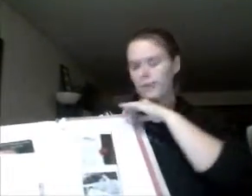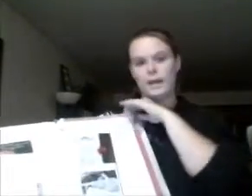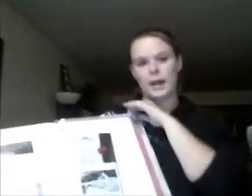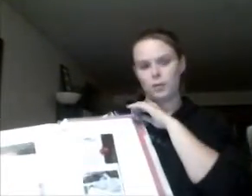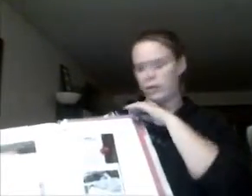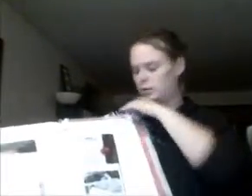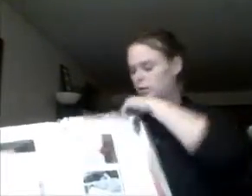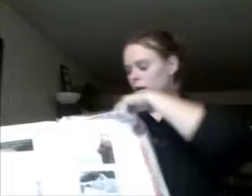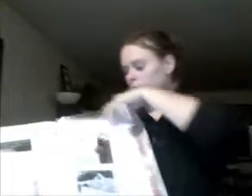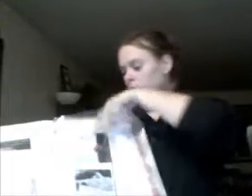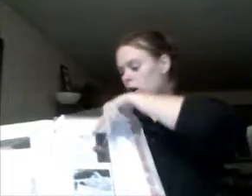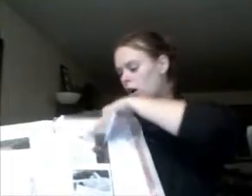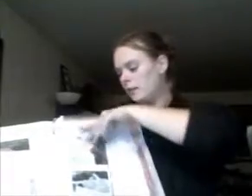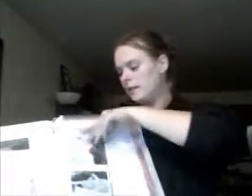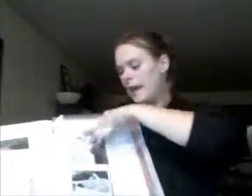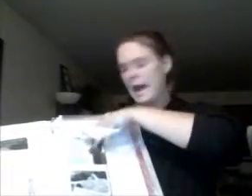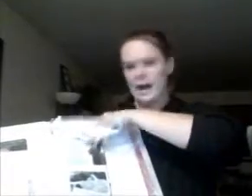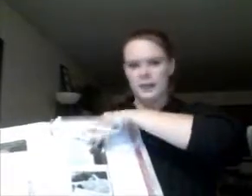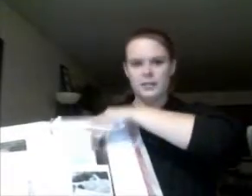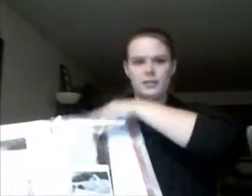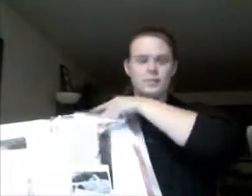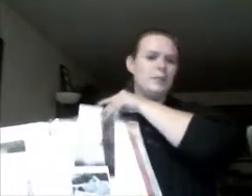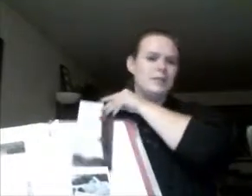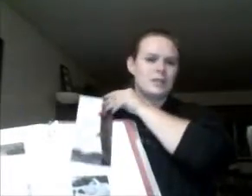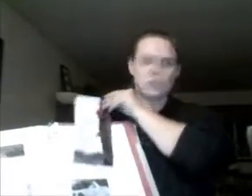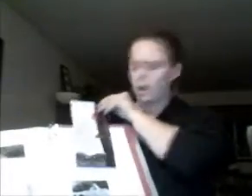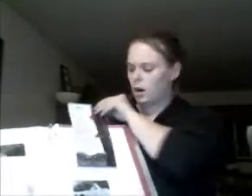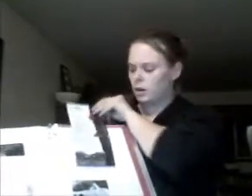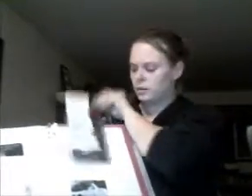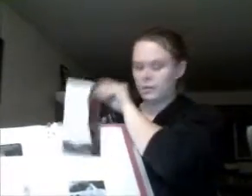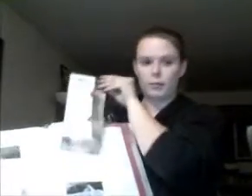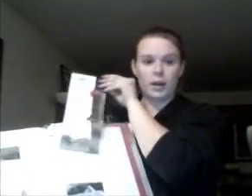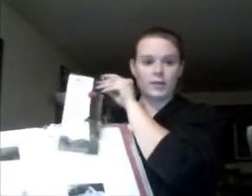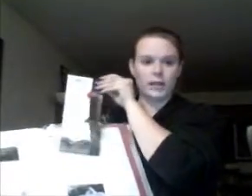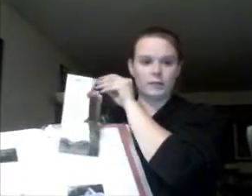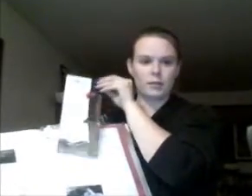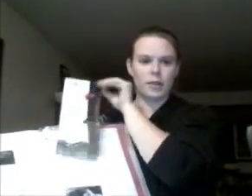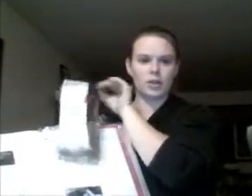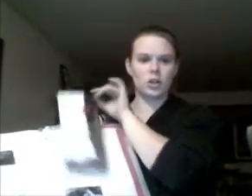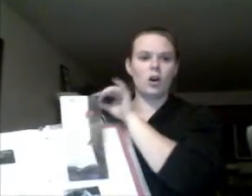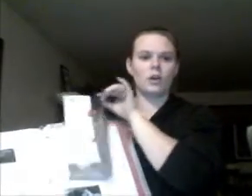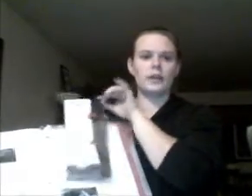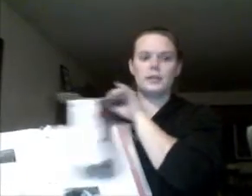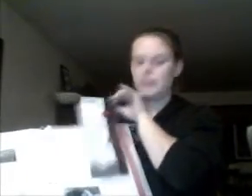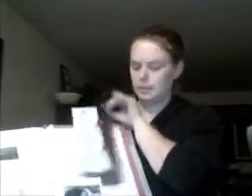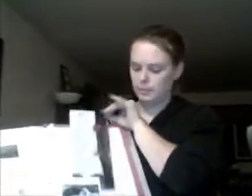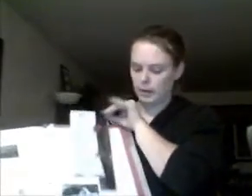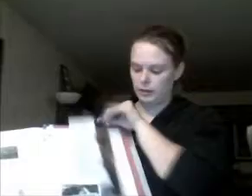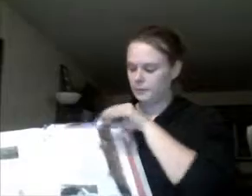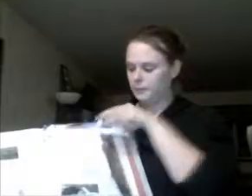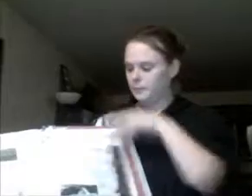I put cards, ads, business cards, pricing information all into this binder.